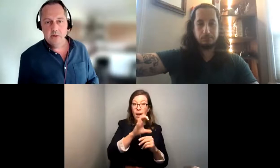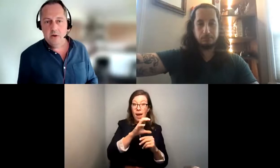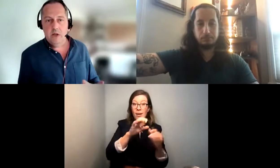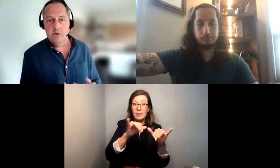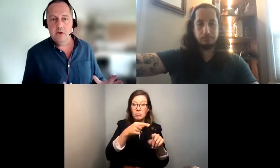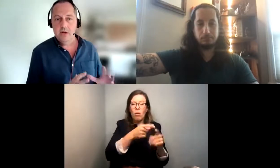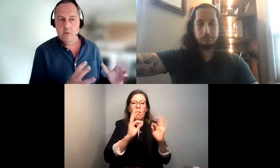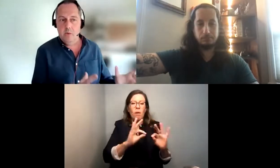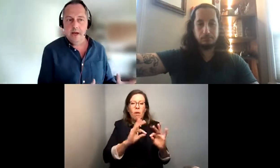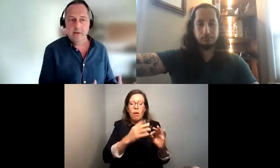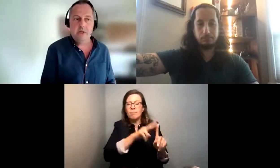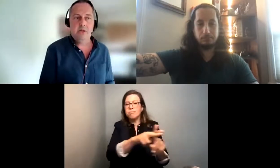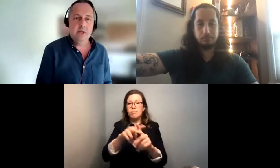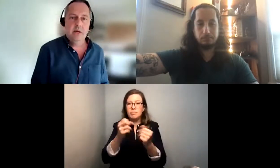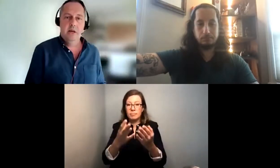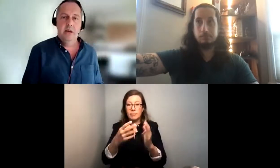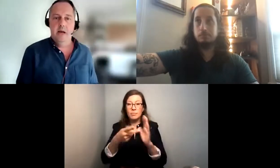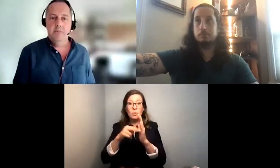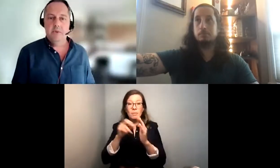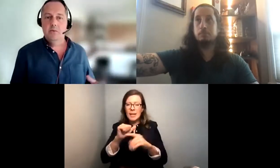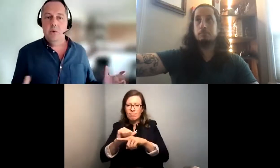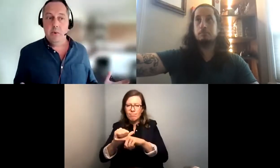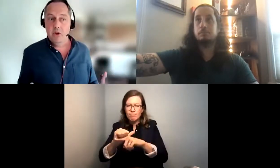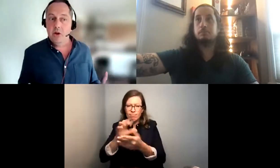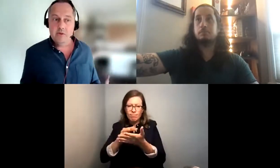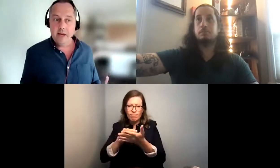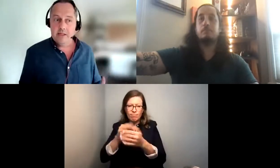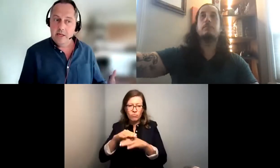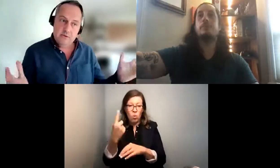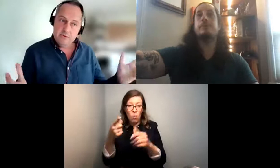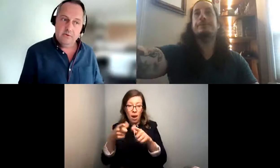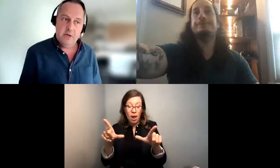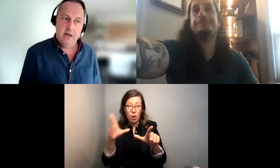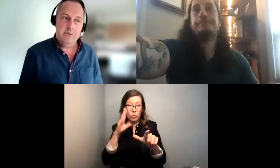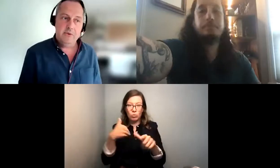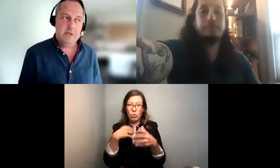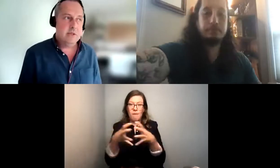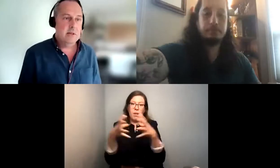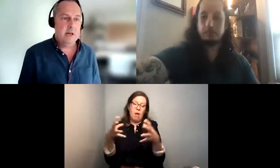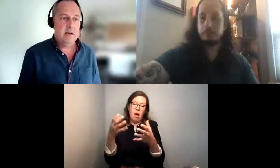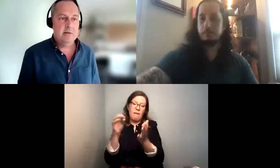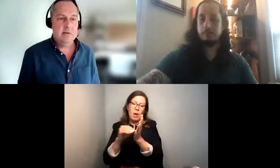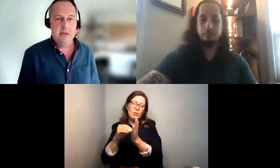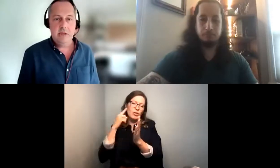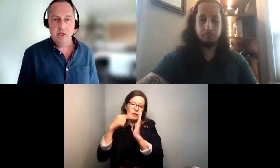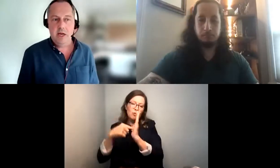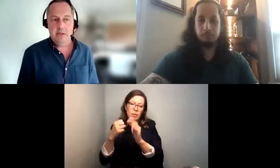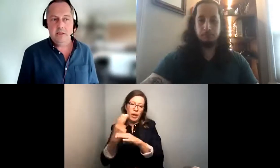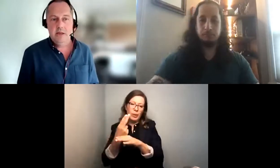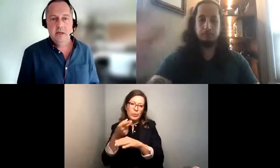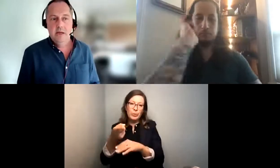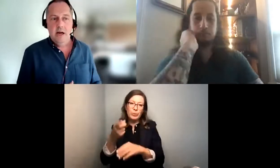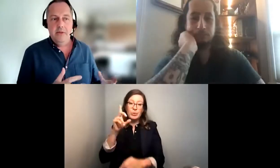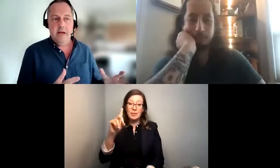we could do a whole load of learning on one language where we've got lots of annotation, for instance,